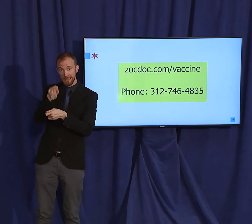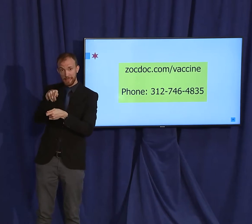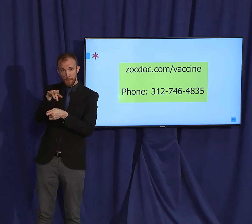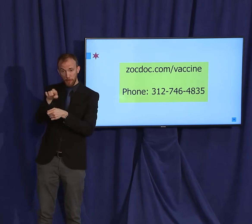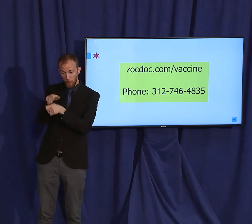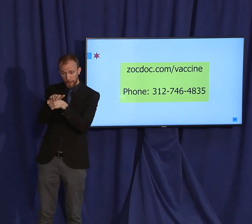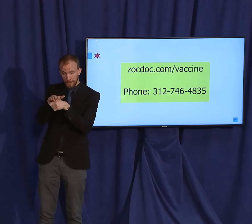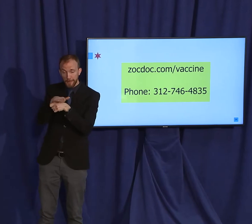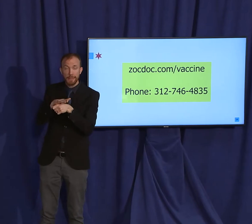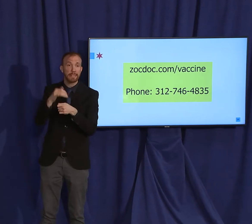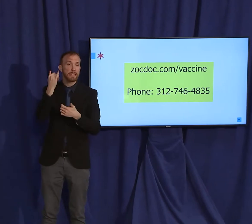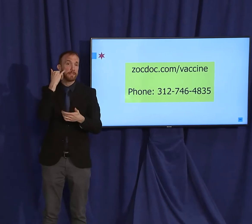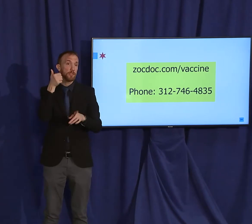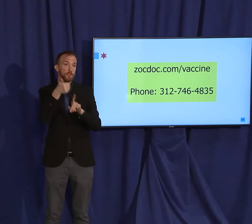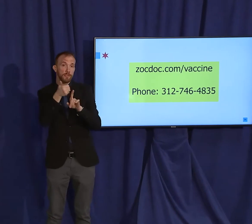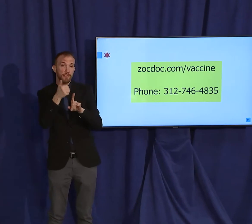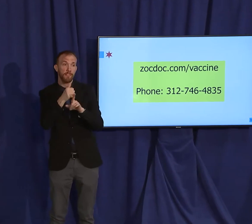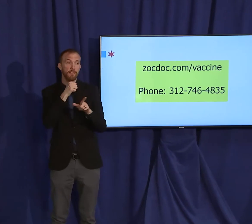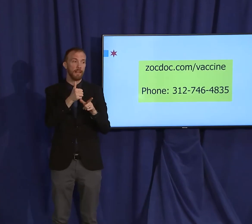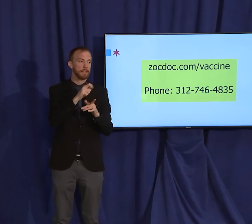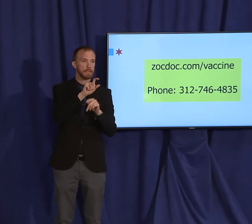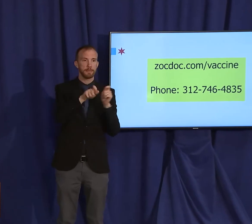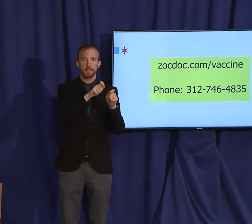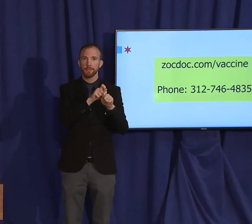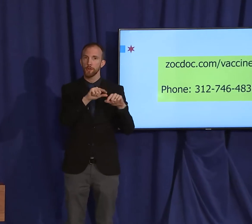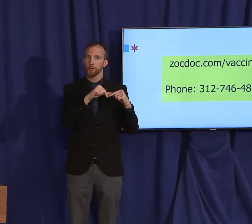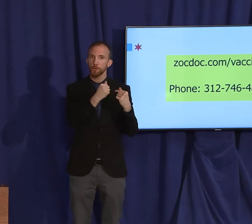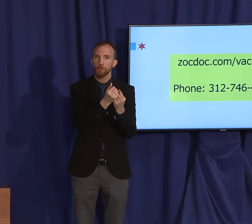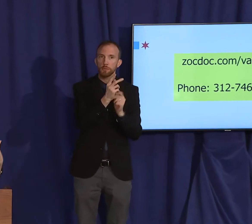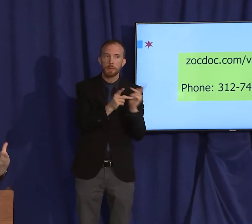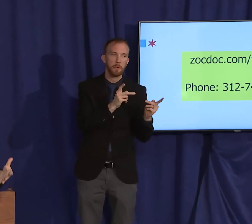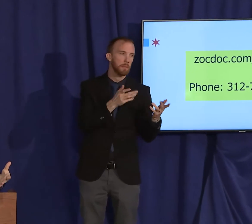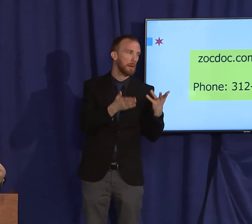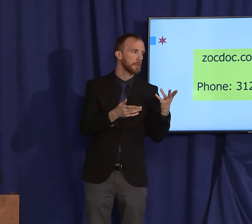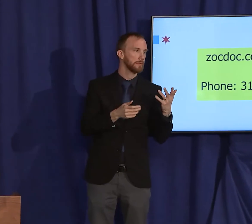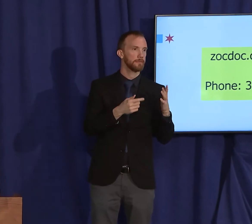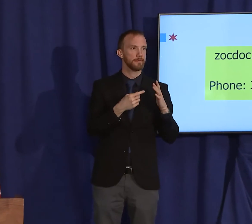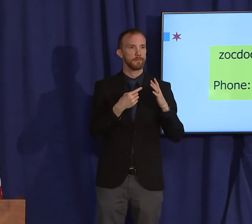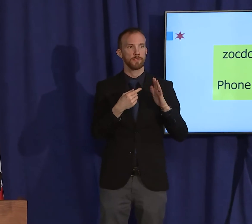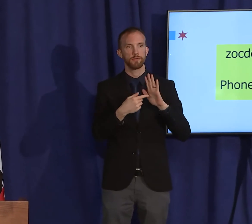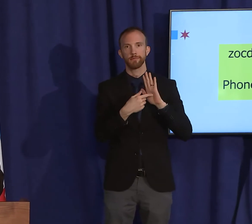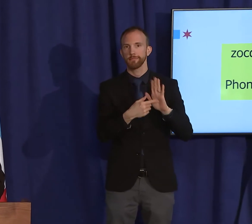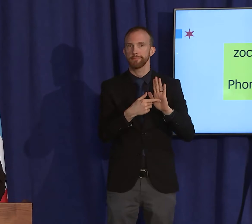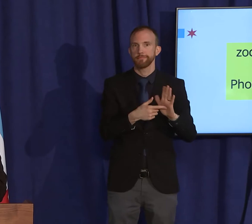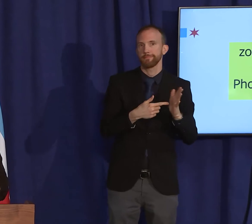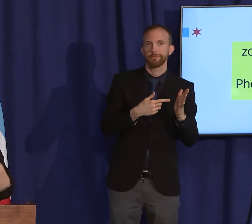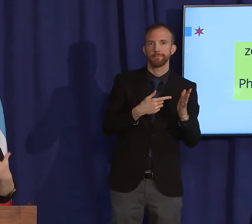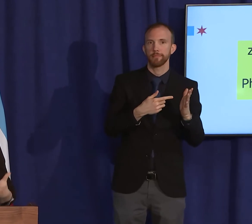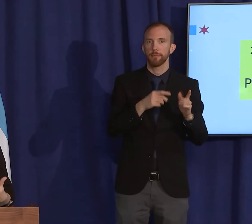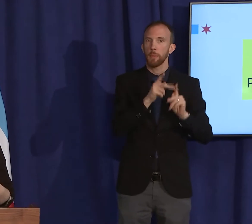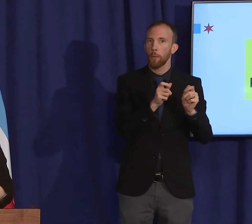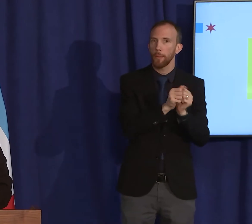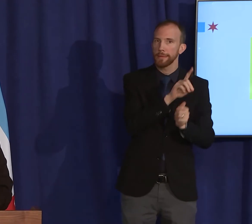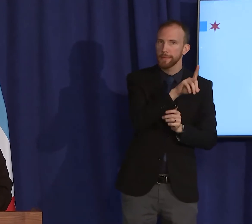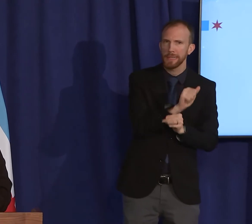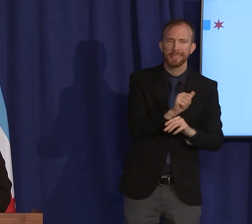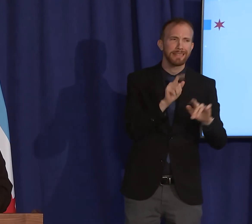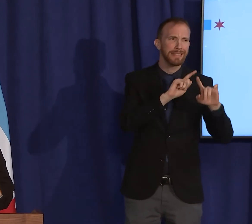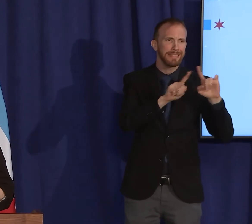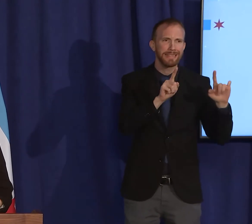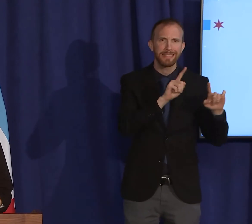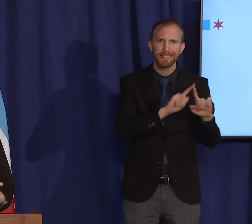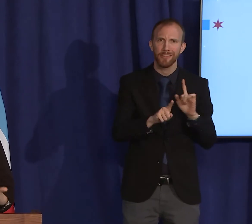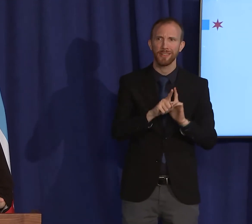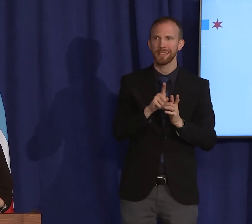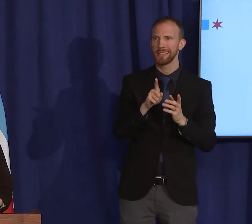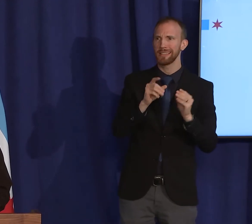that serve people with disabilities or groups that otherwise need to be prioritized. There are separate sign-up efforts that are happening for that. There are codes related to that.